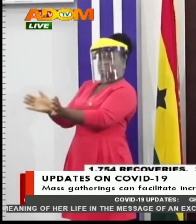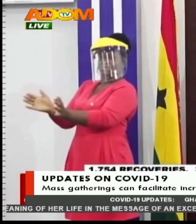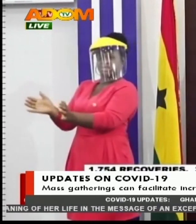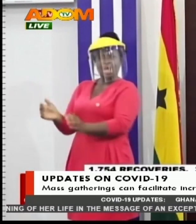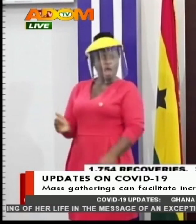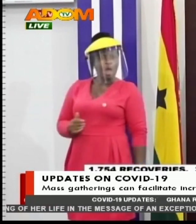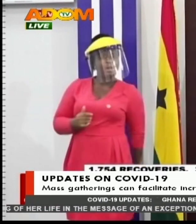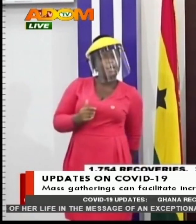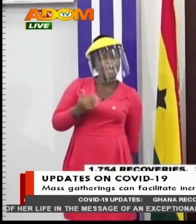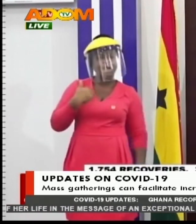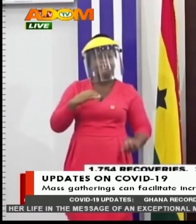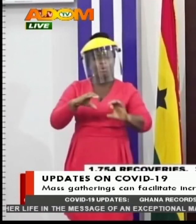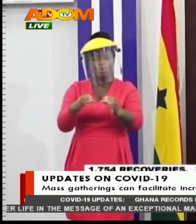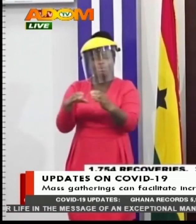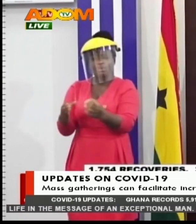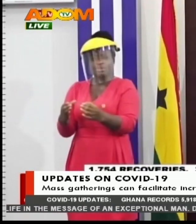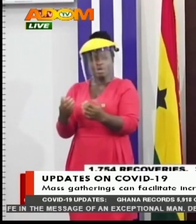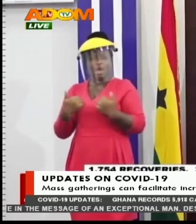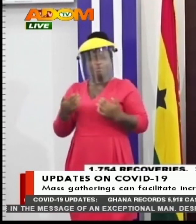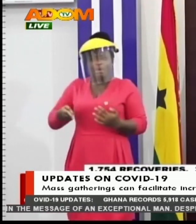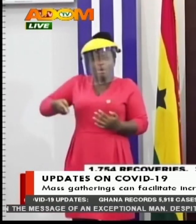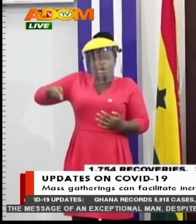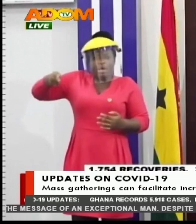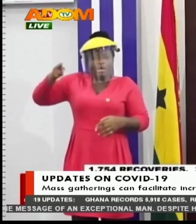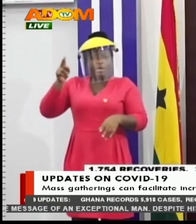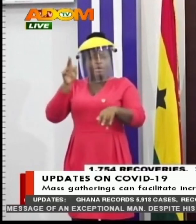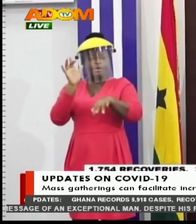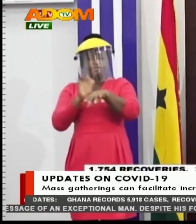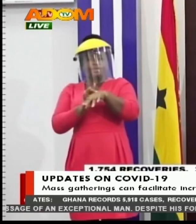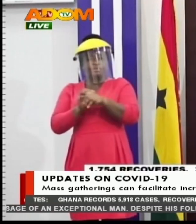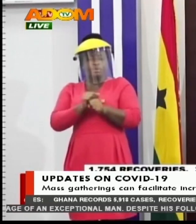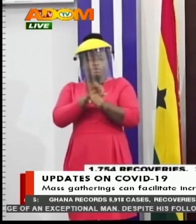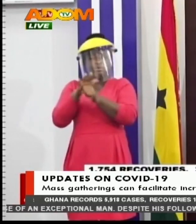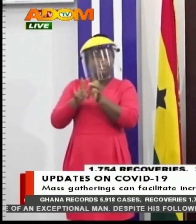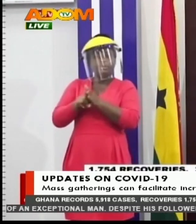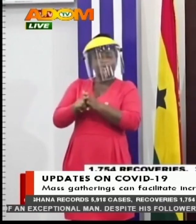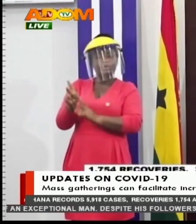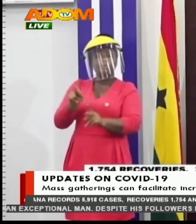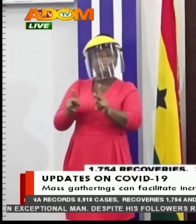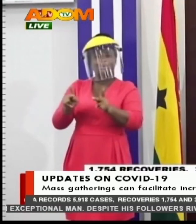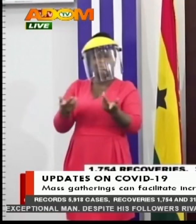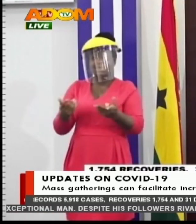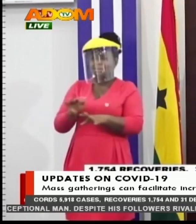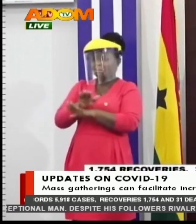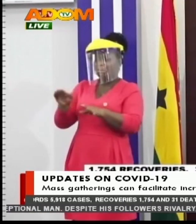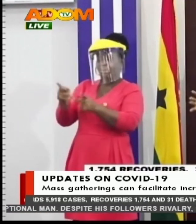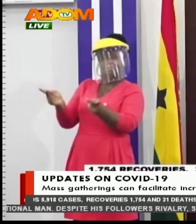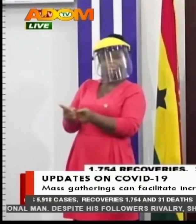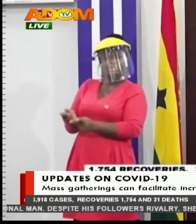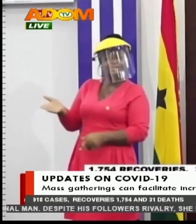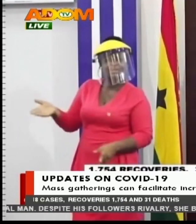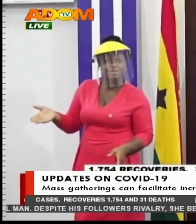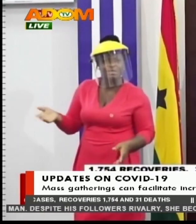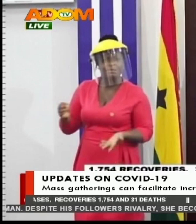Obuasi is working as a joint community. They have the Obuasi Municipal and Obuasi East. For this outbreak, they are joint. So